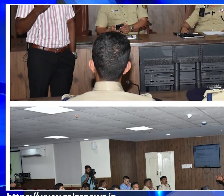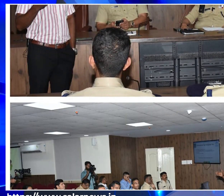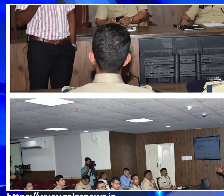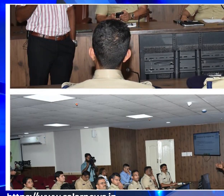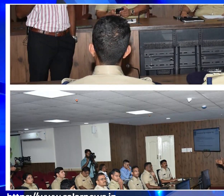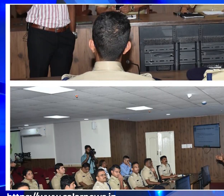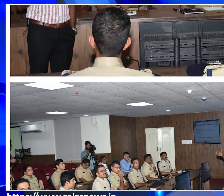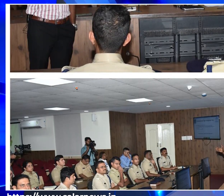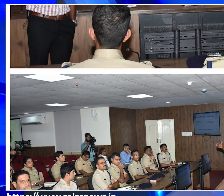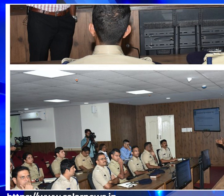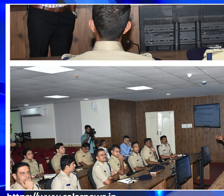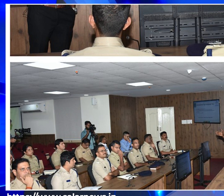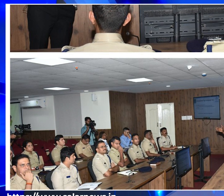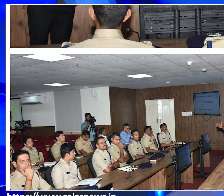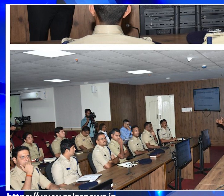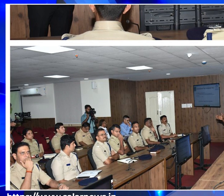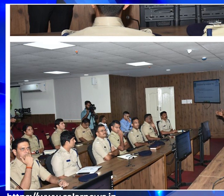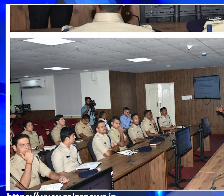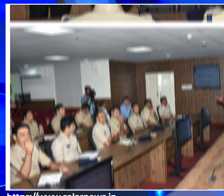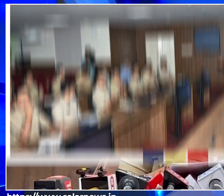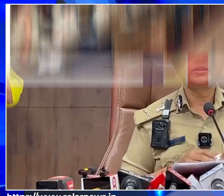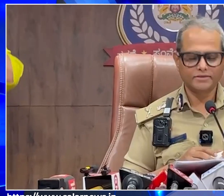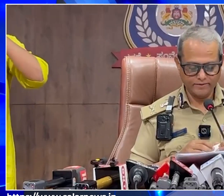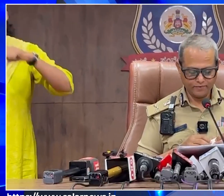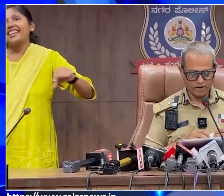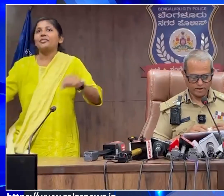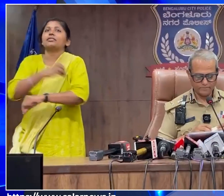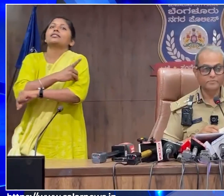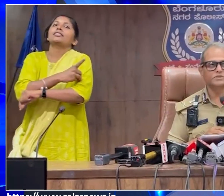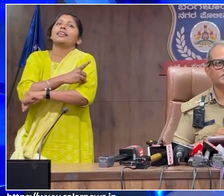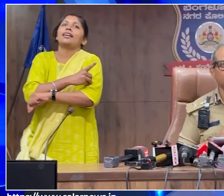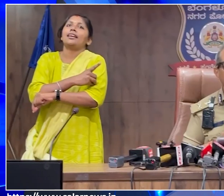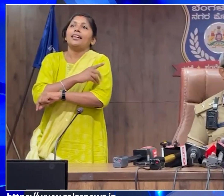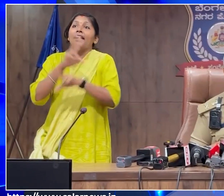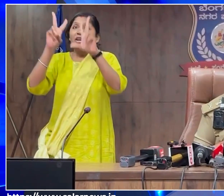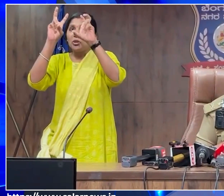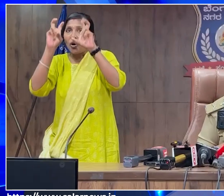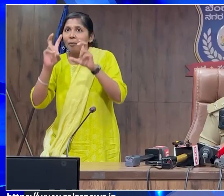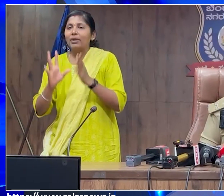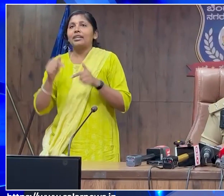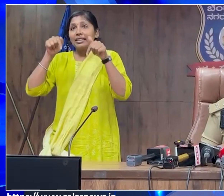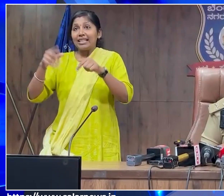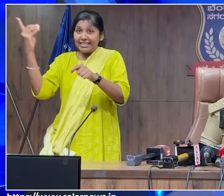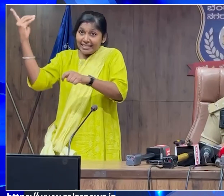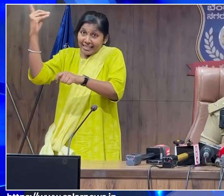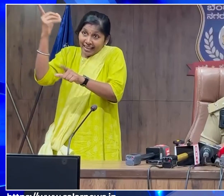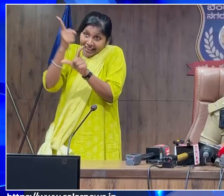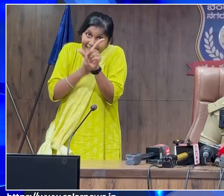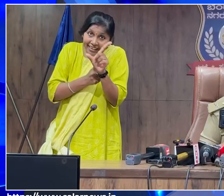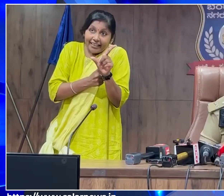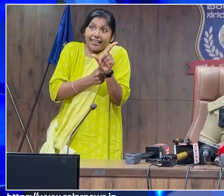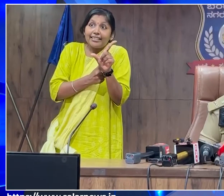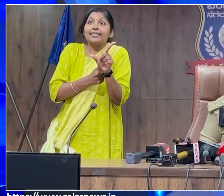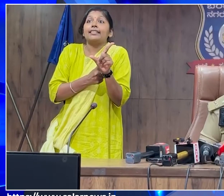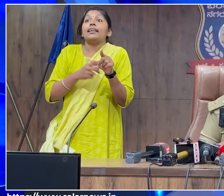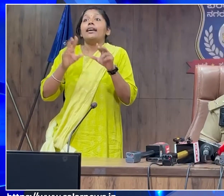by Vishesh NGO and delivered the briefing. Commissioner Dayananda emphasized that the police are committed to serving everyone in the